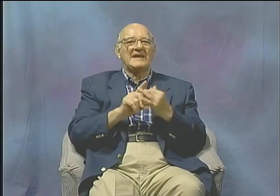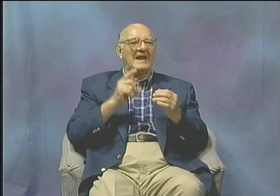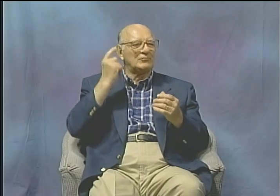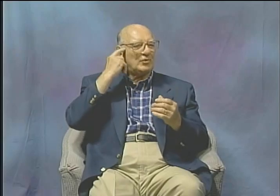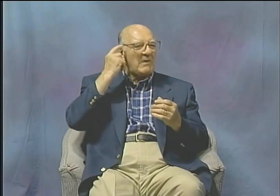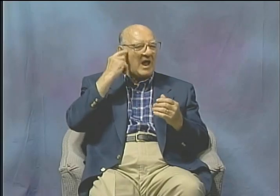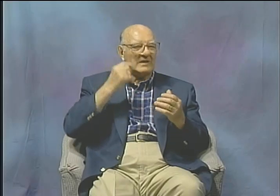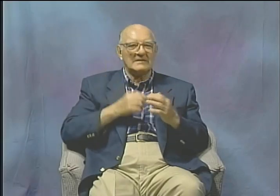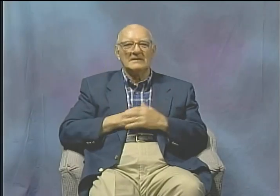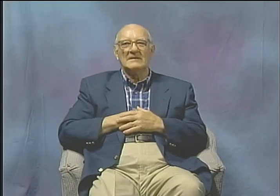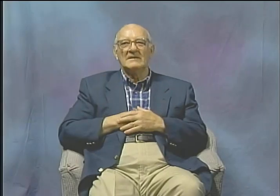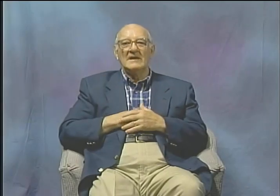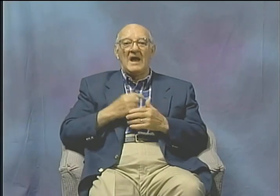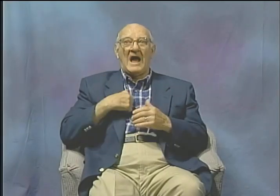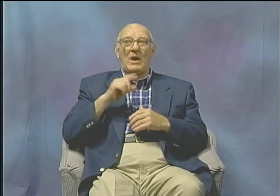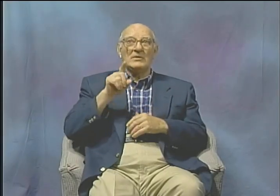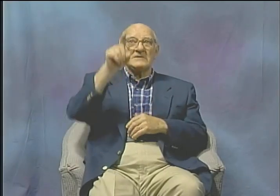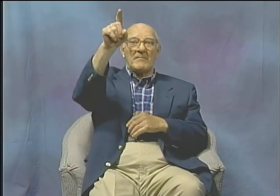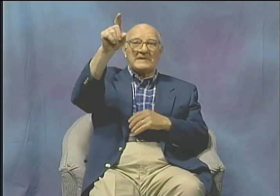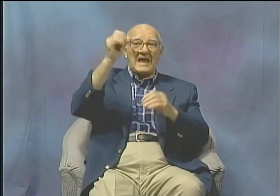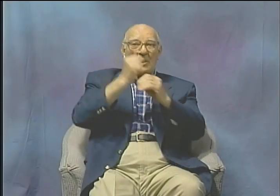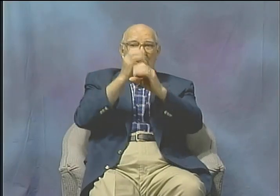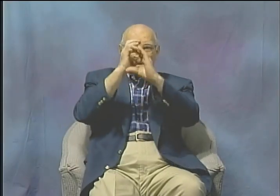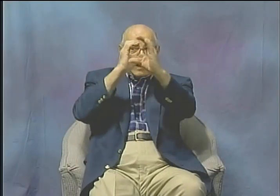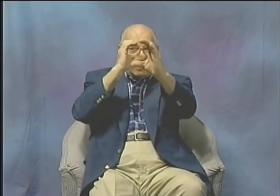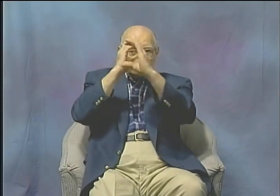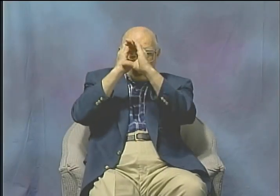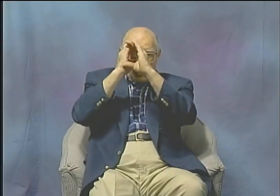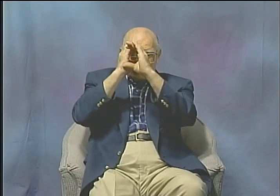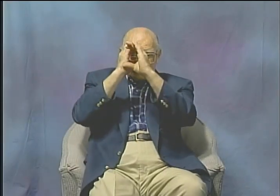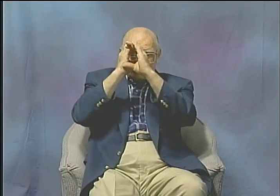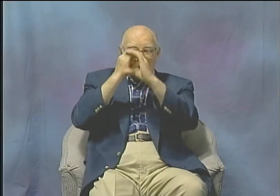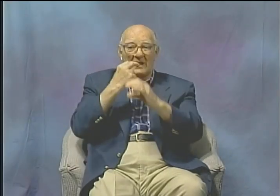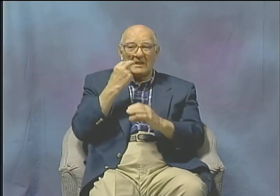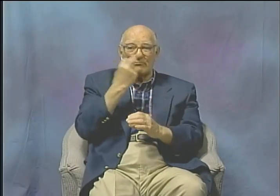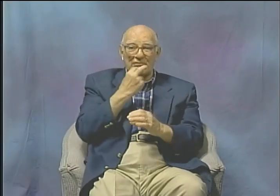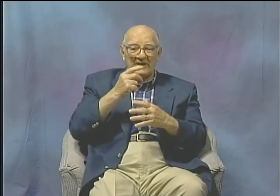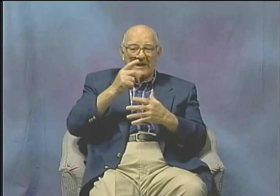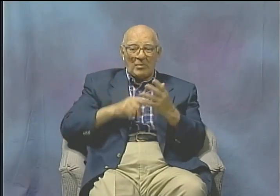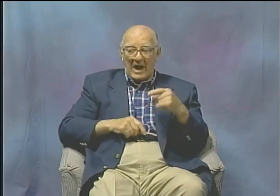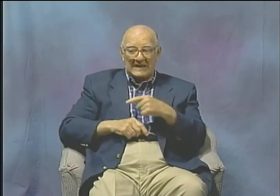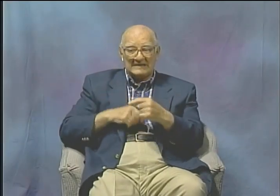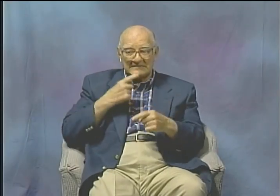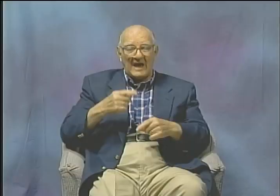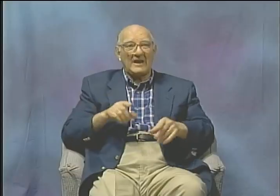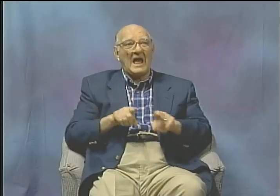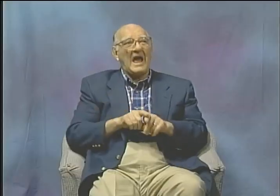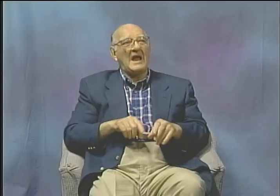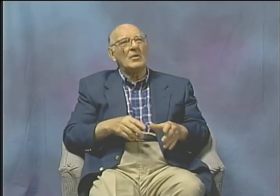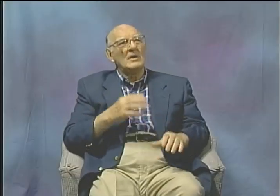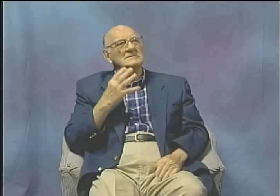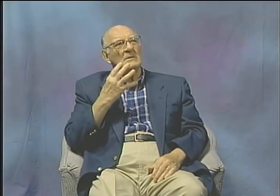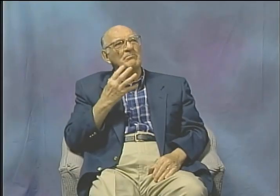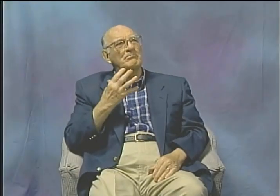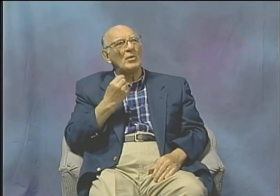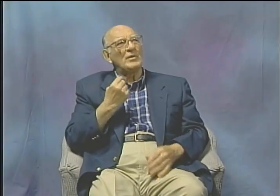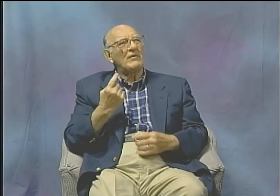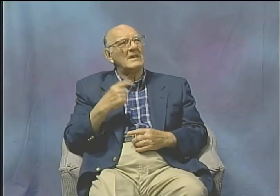to mind. I was up there with a telescope, reading what he said, like, it's a beautiful